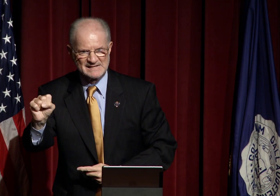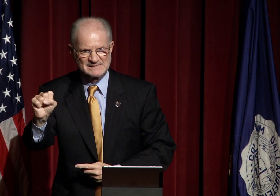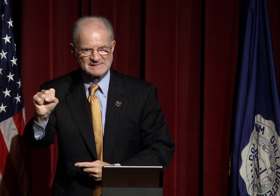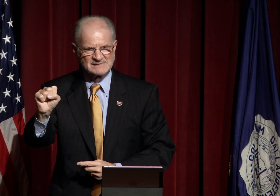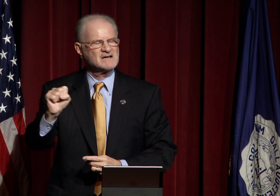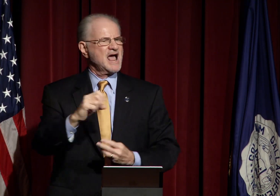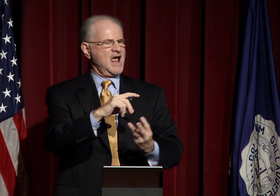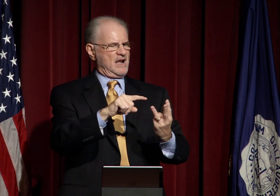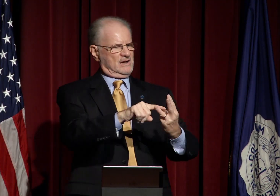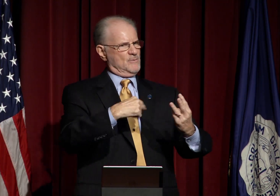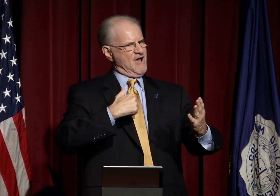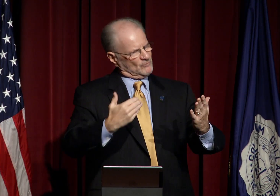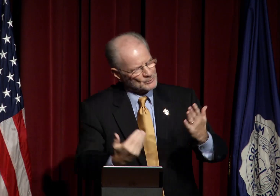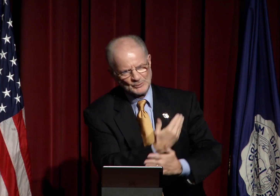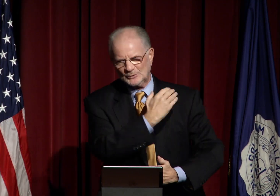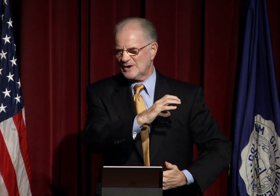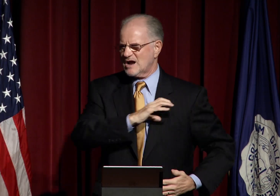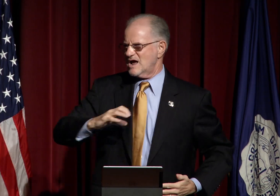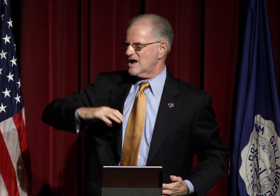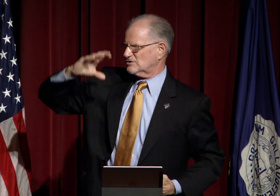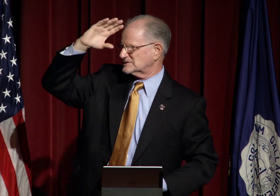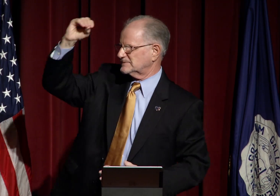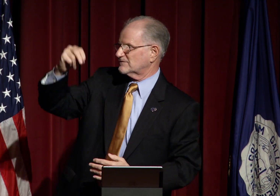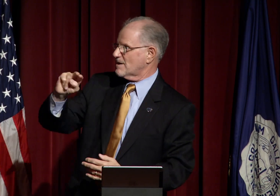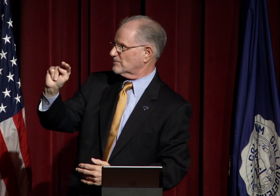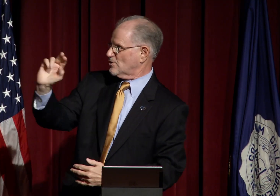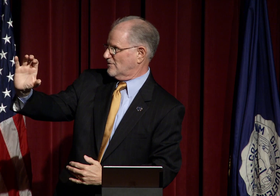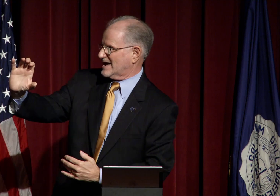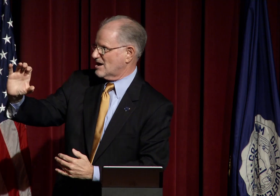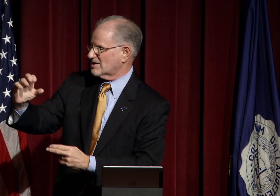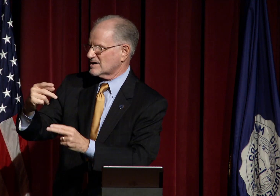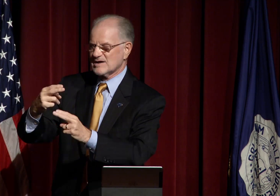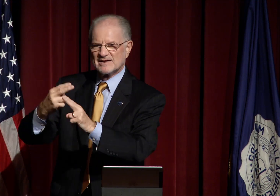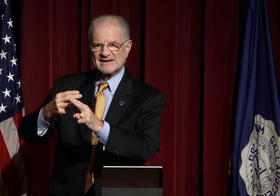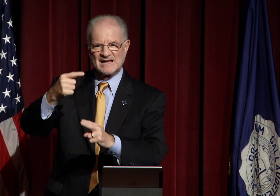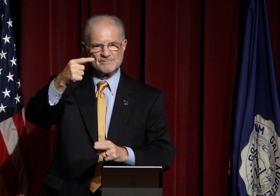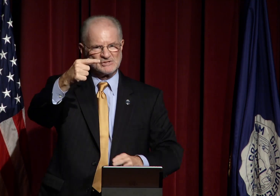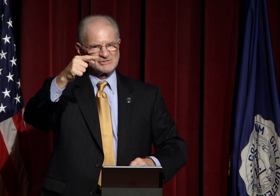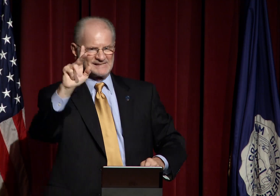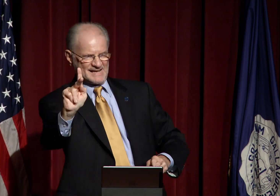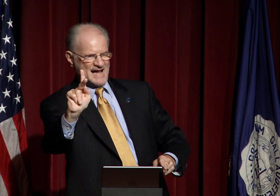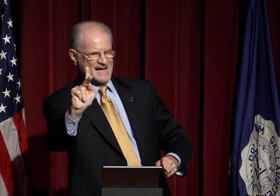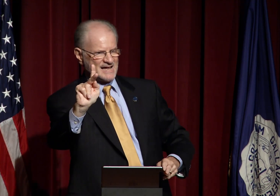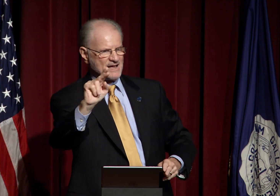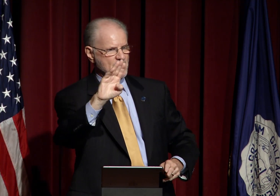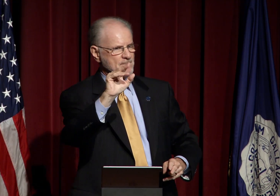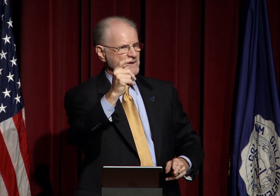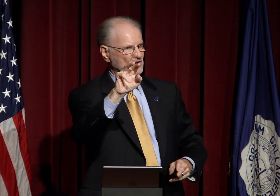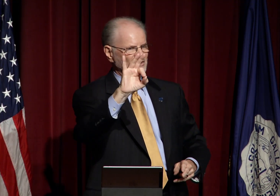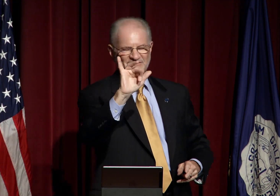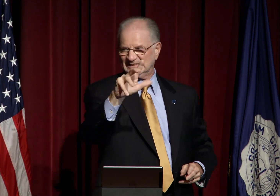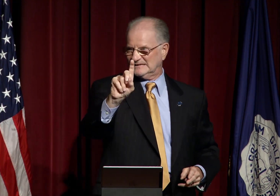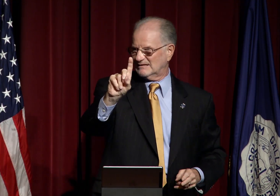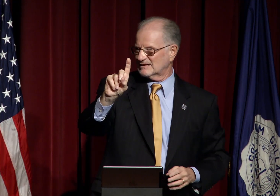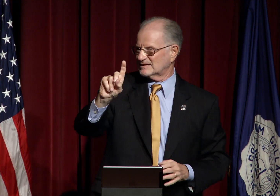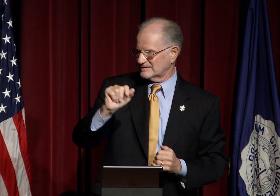Kevin Yoder from Kansas, Representative Kevin, and the Congressman from North Carolina is newest to